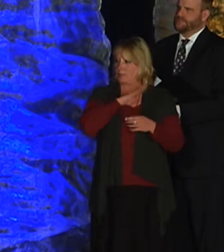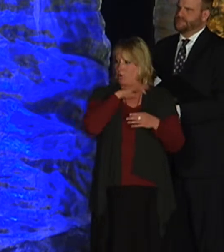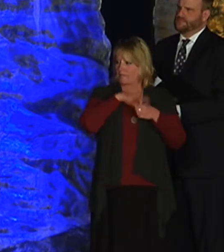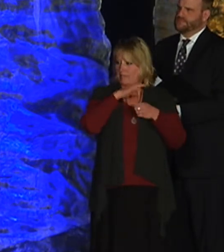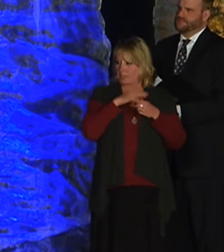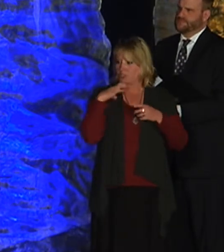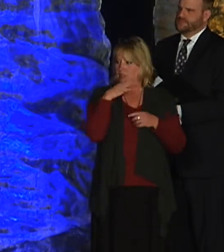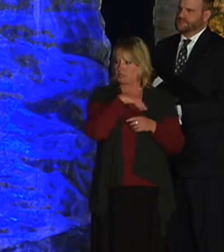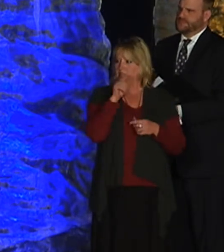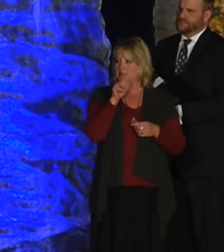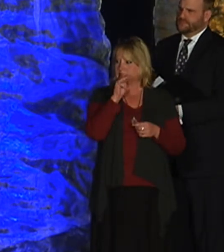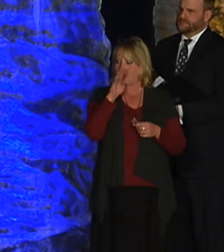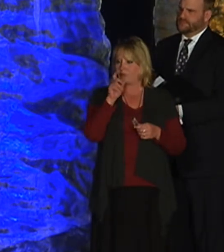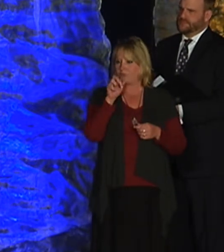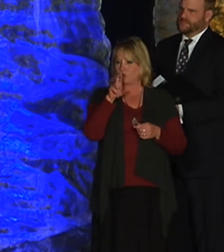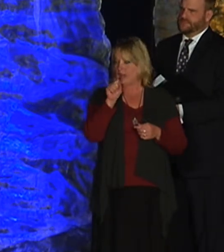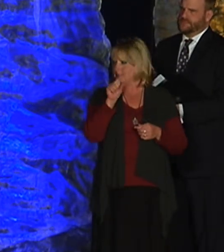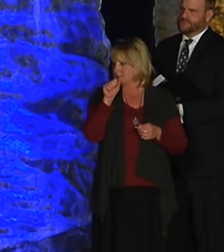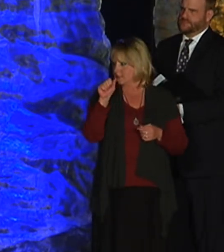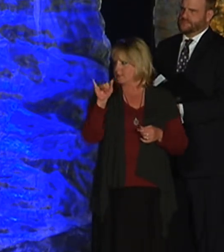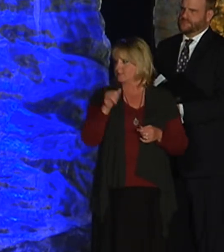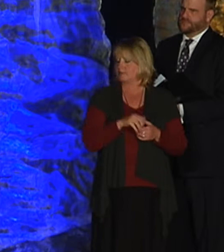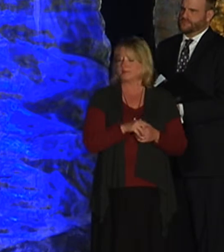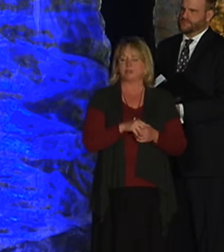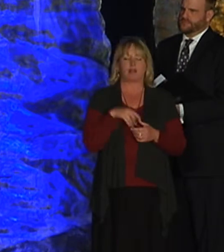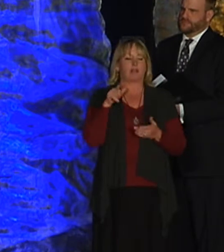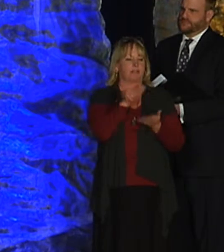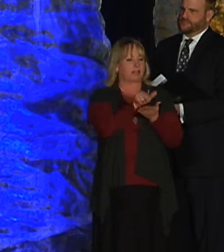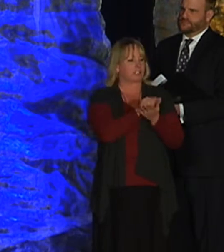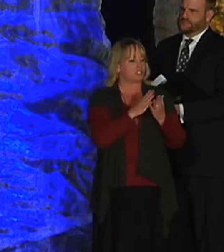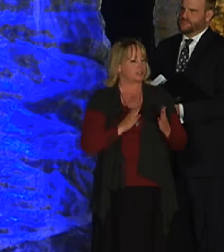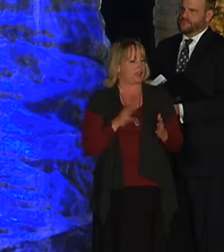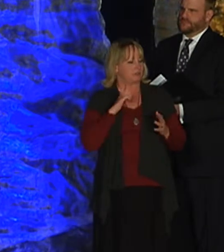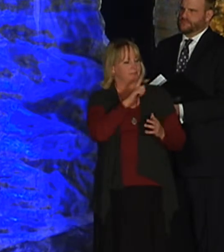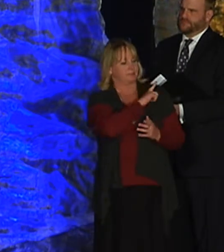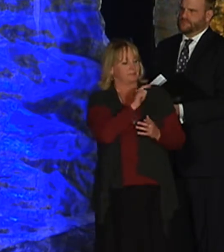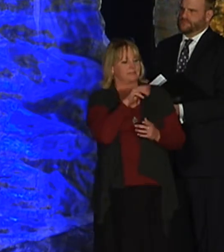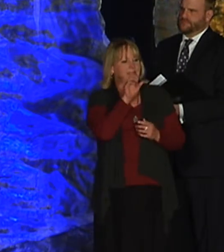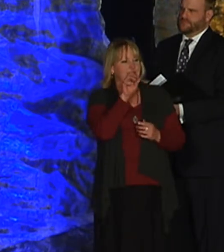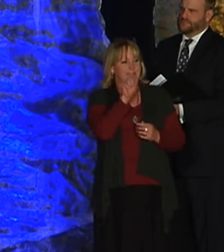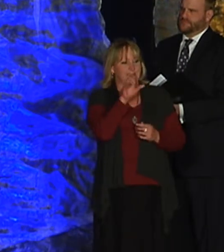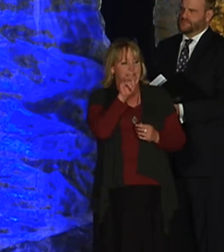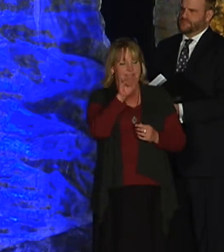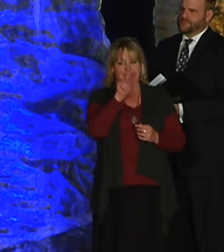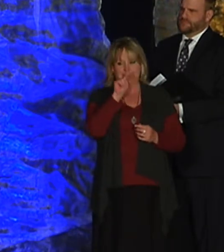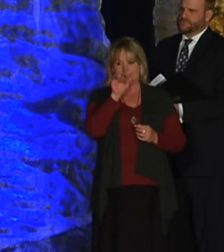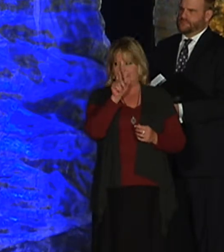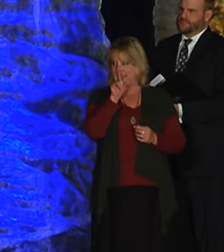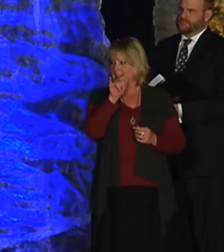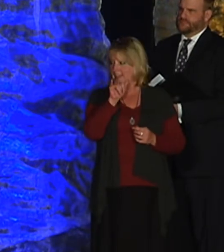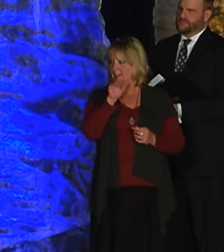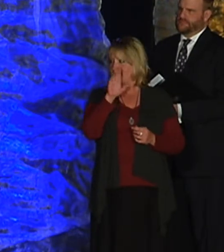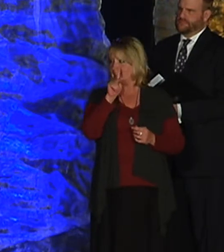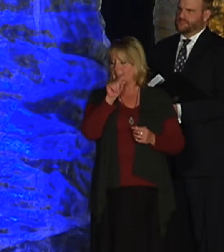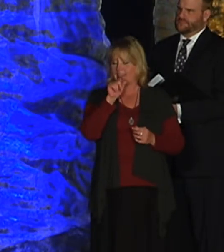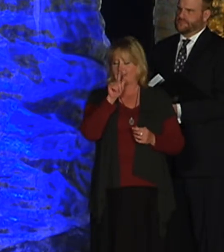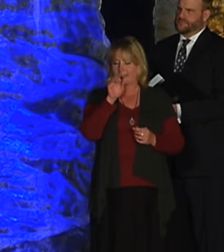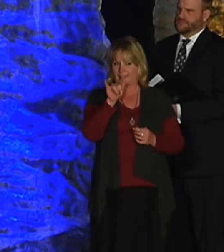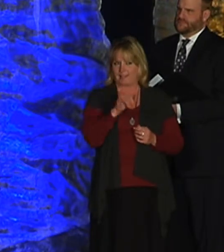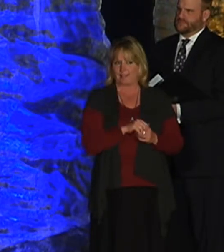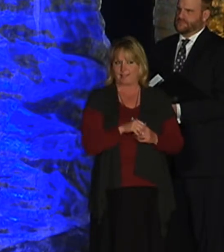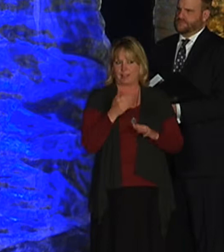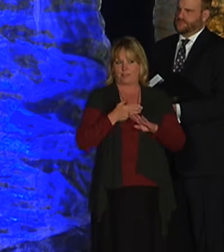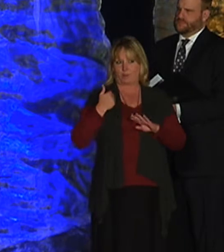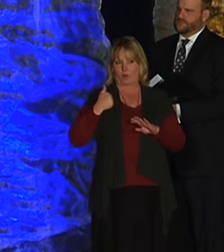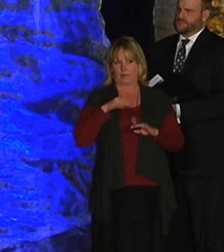Ferresi, Monroe County Legislature Cindy Cayley, former Mayor City Legislature